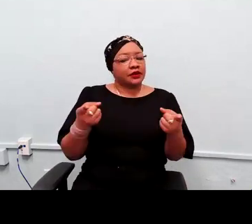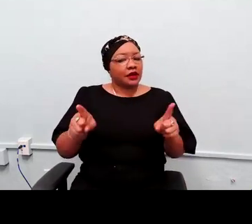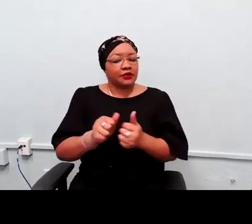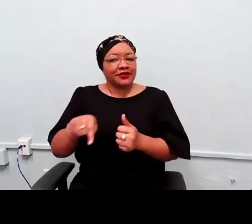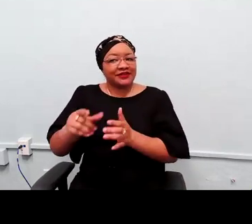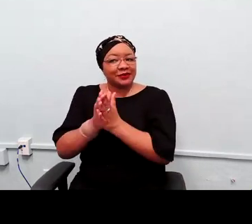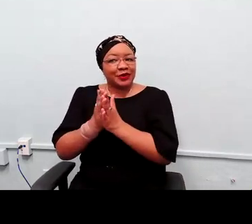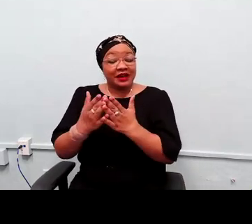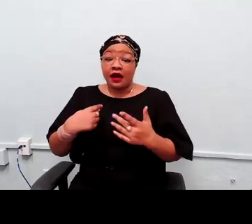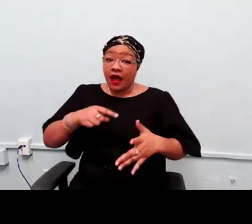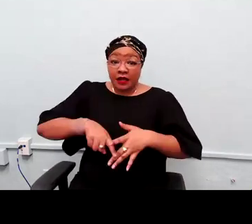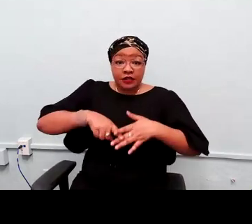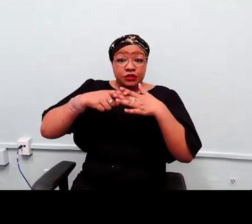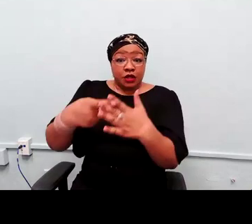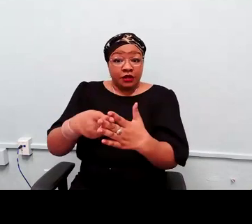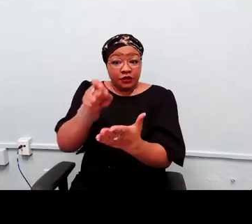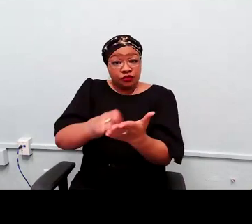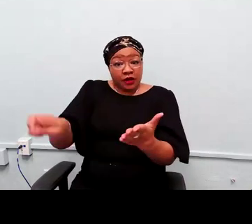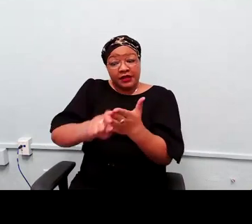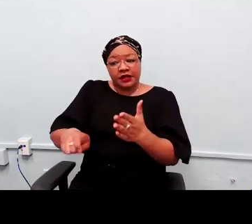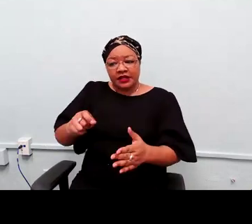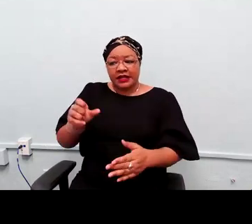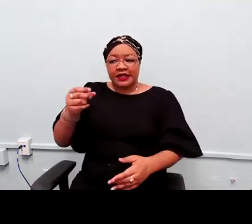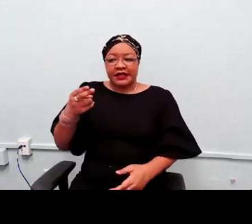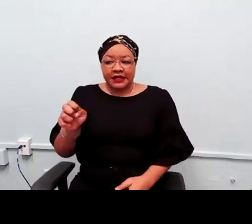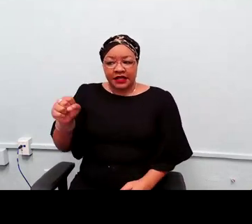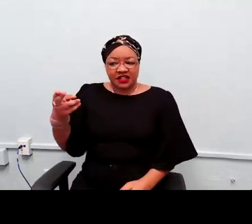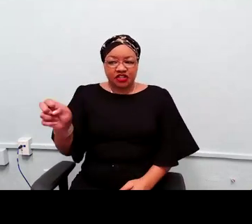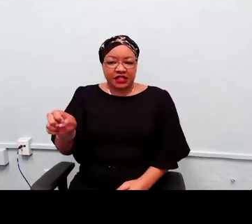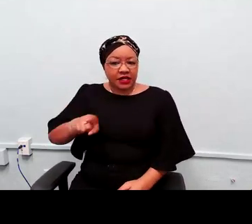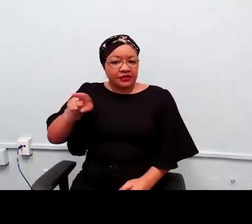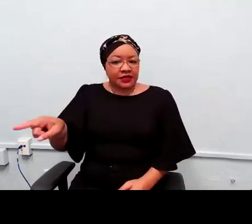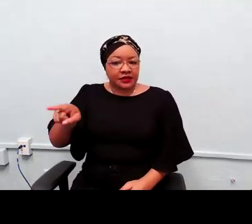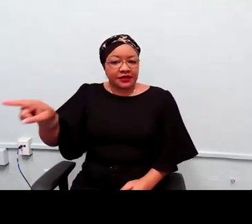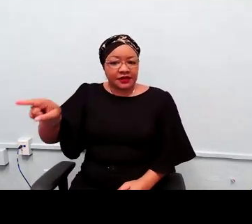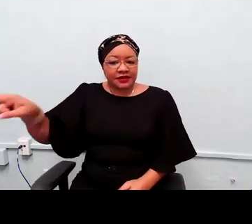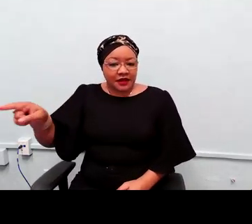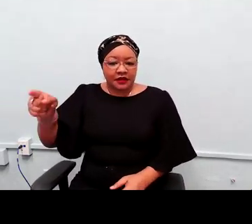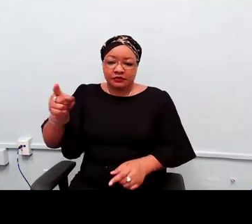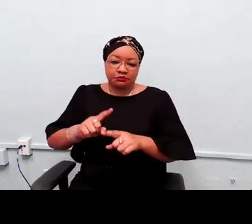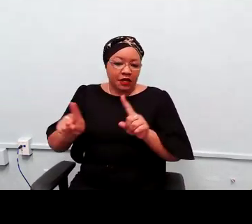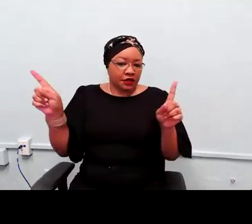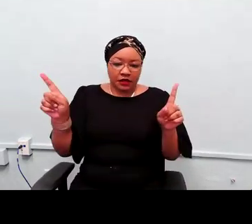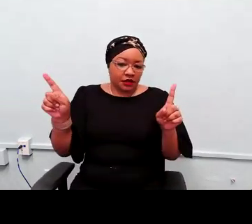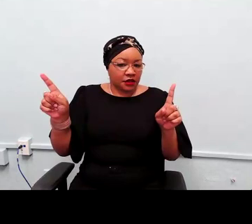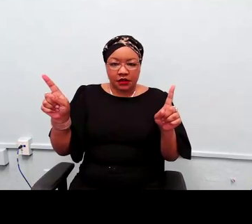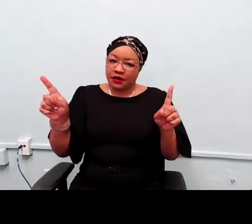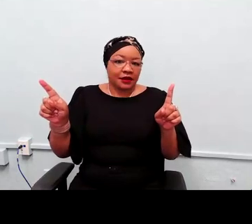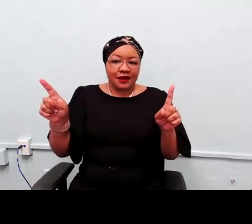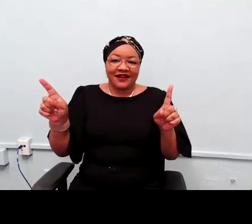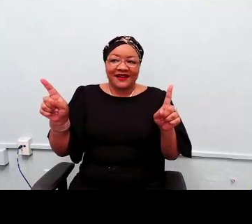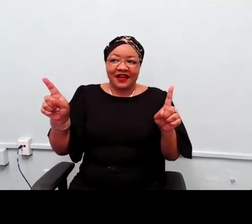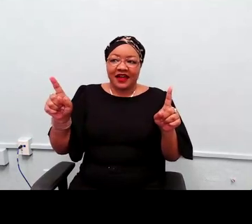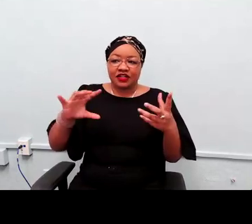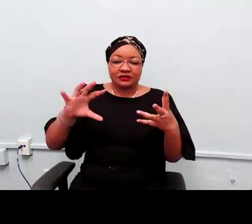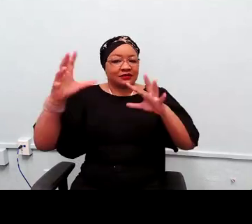book is I started to try and write it like in third person, but it all broke out. It just,